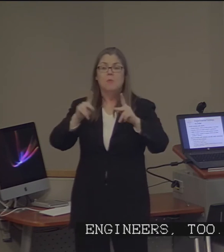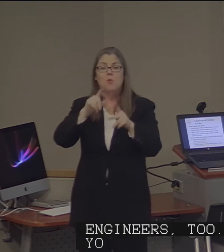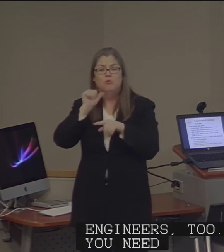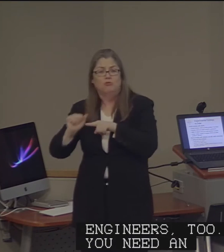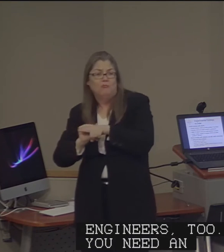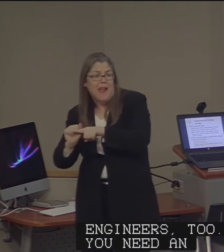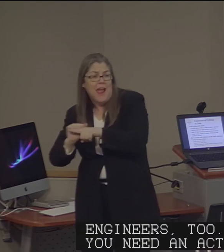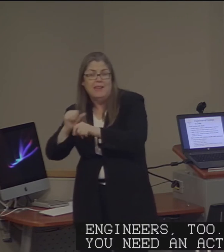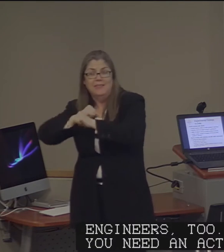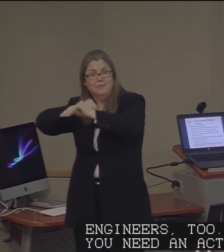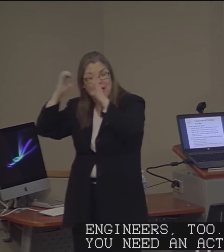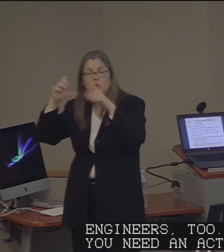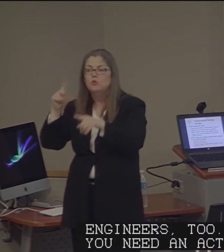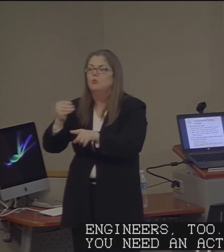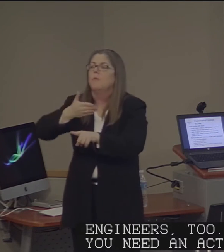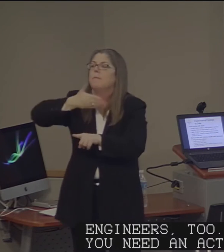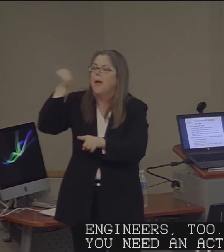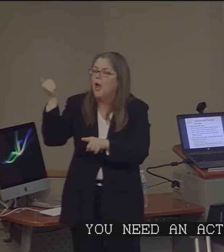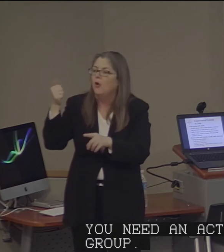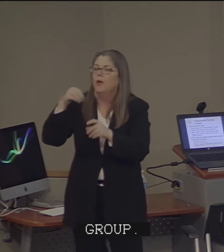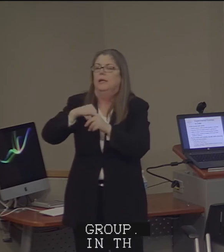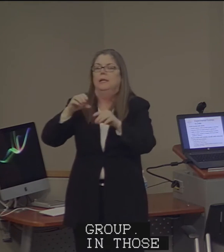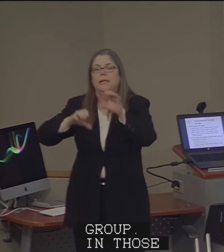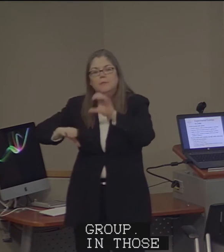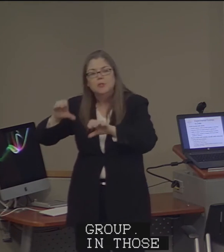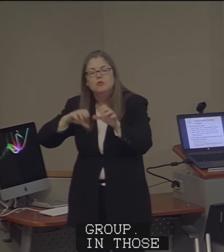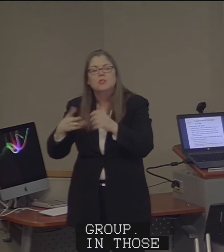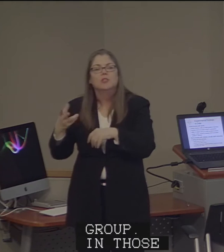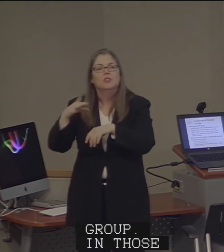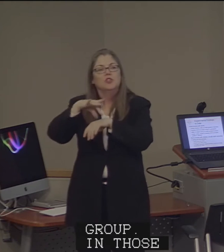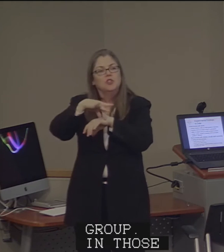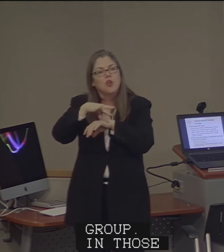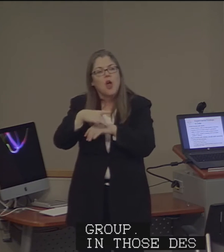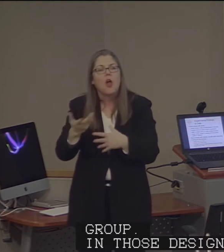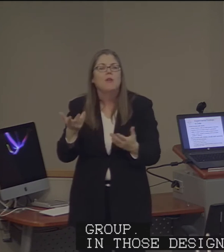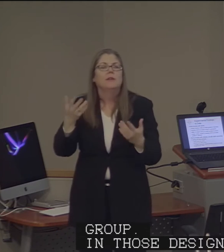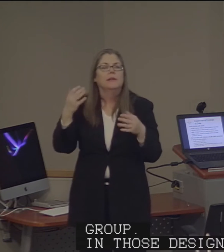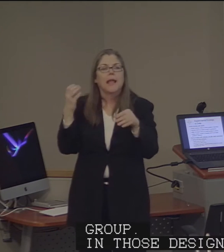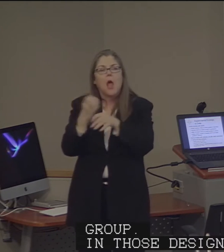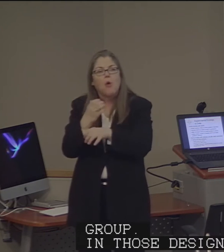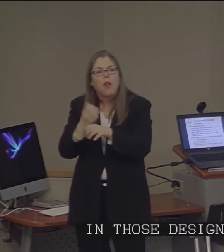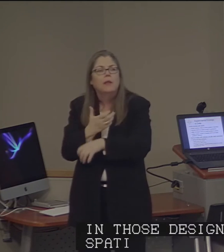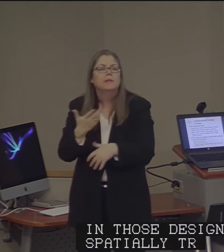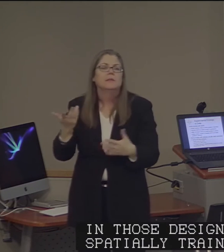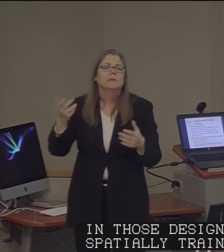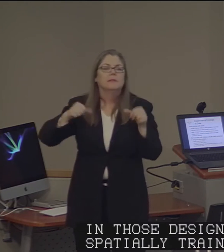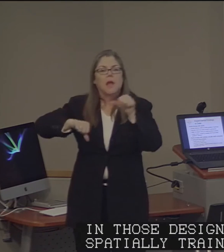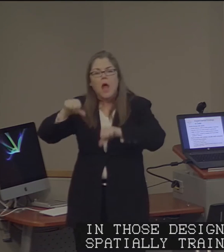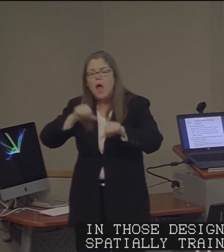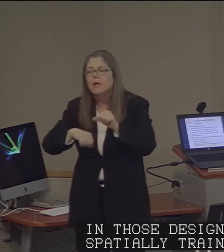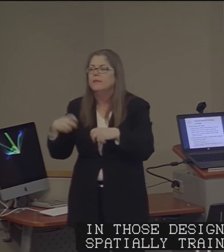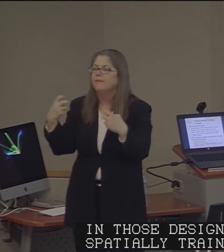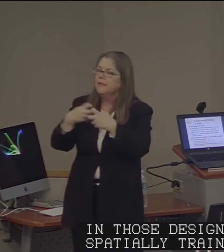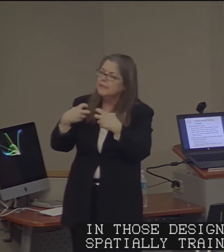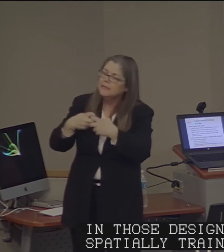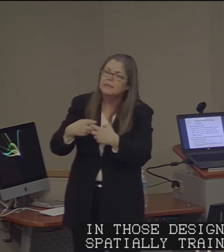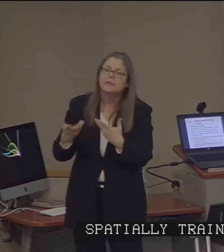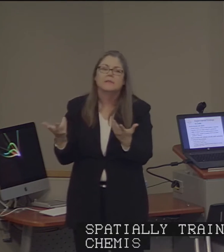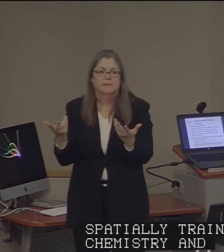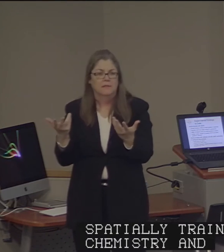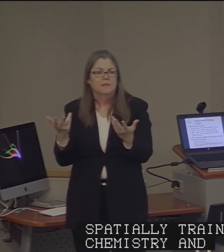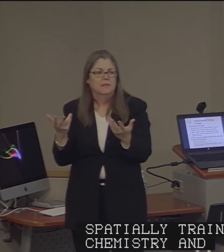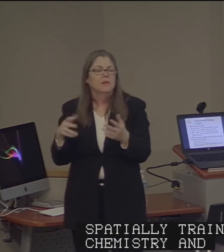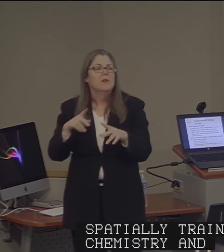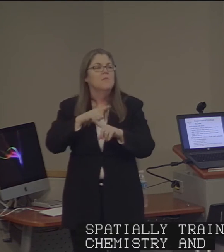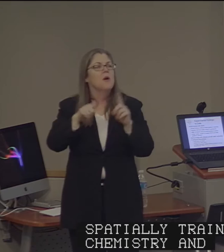trained do better in chemistry, in geoscience, in physics, and in calculus, and a few studies with math outcomes of kids.